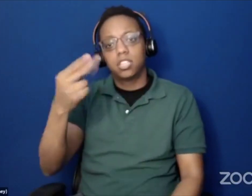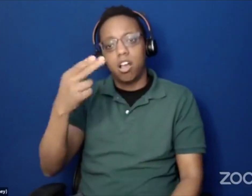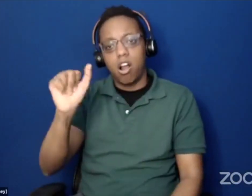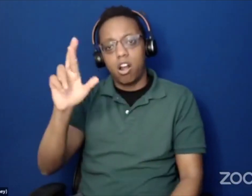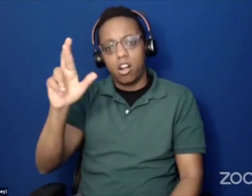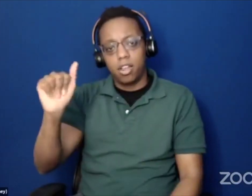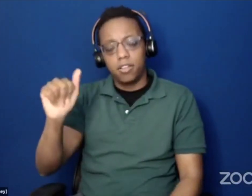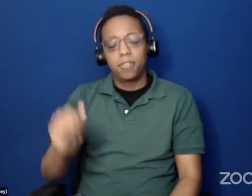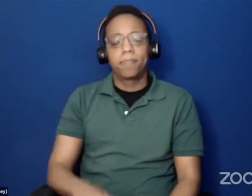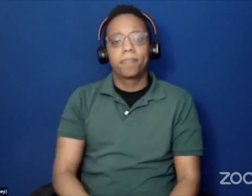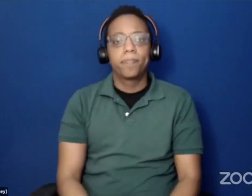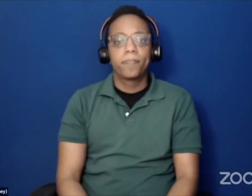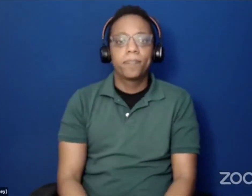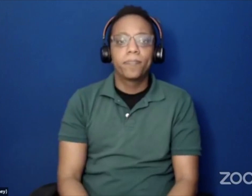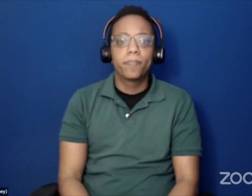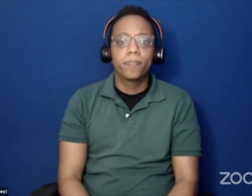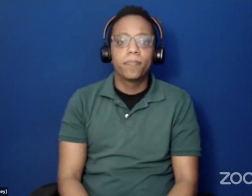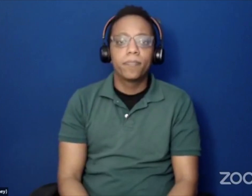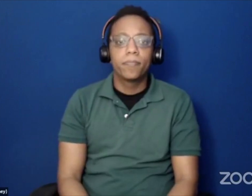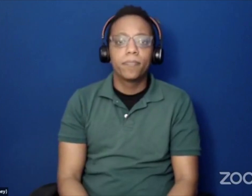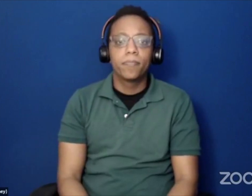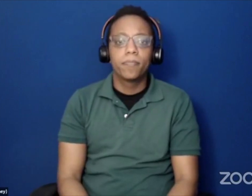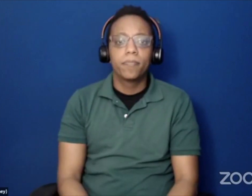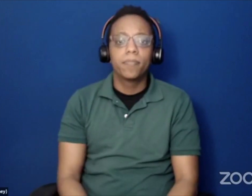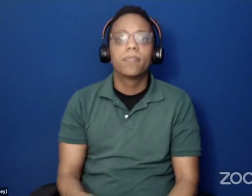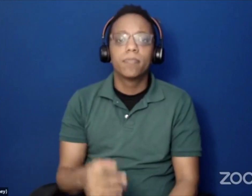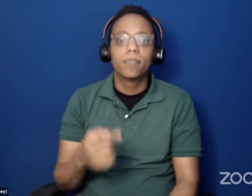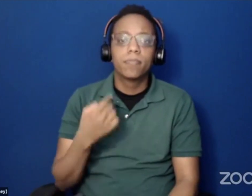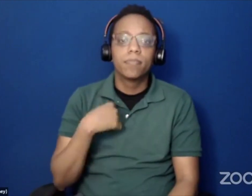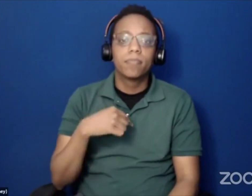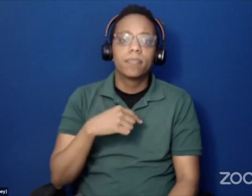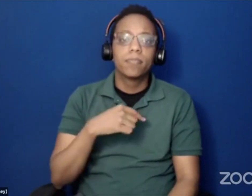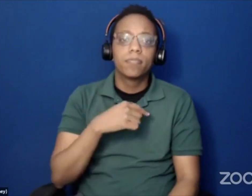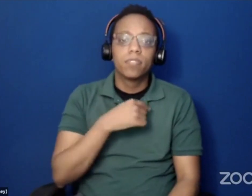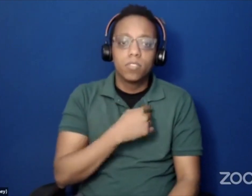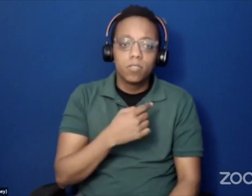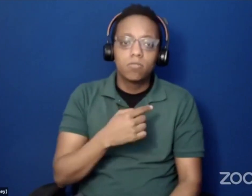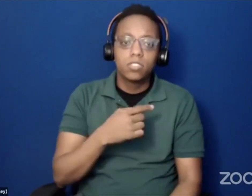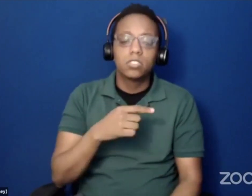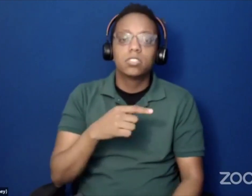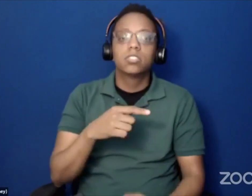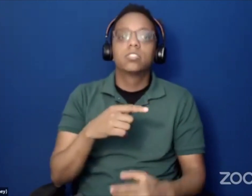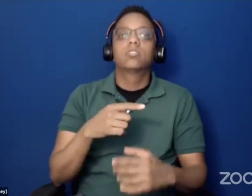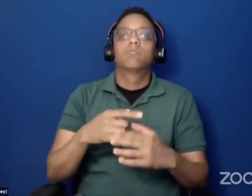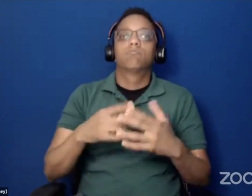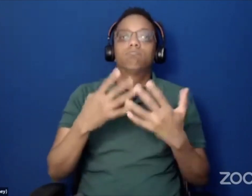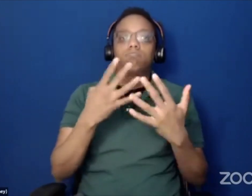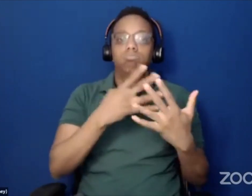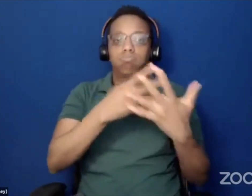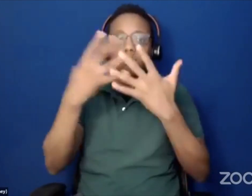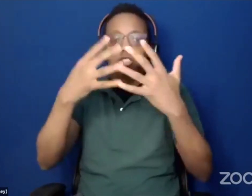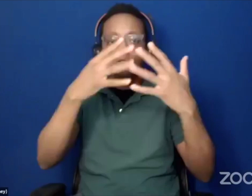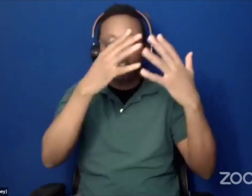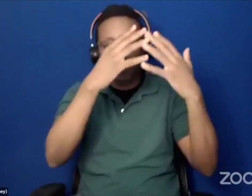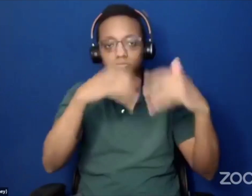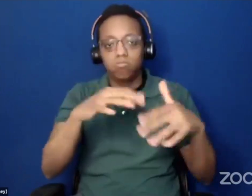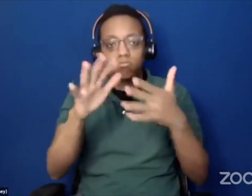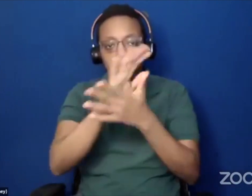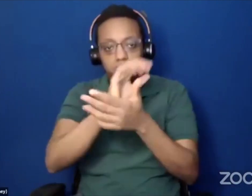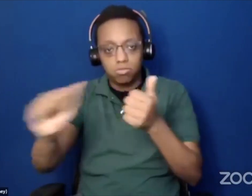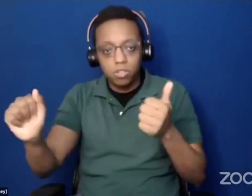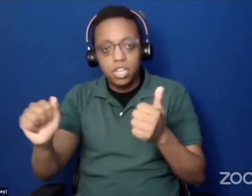We are abolitionists with transcending barriers. Our work is through the lens of abolishing the prison